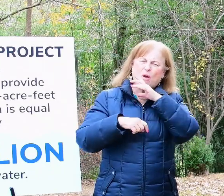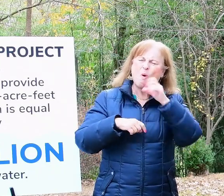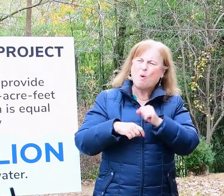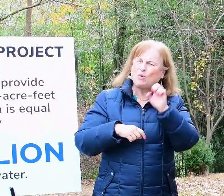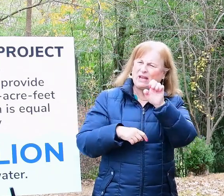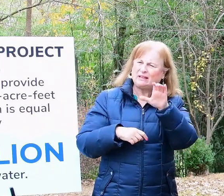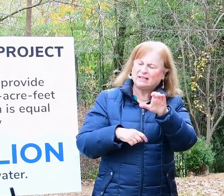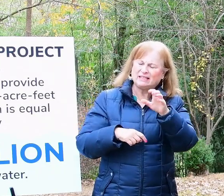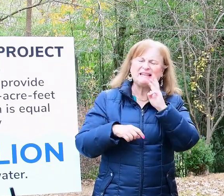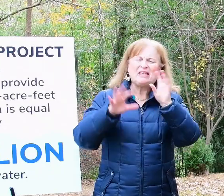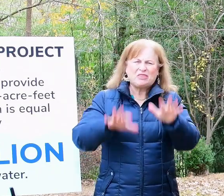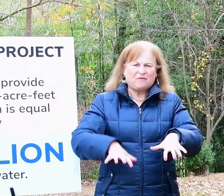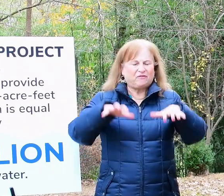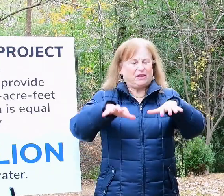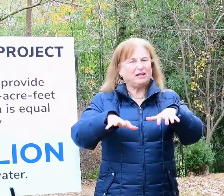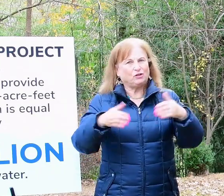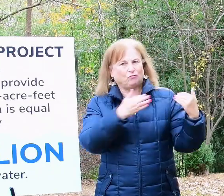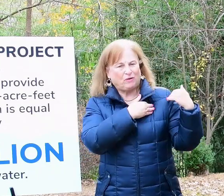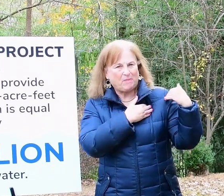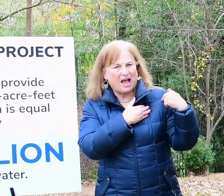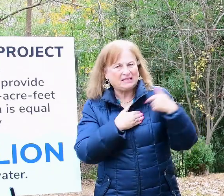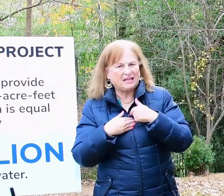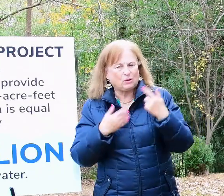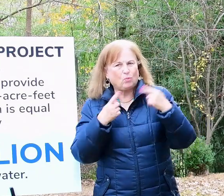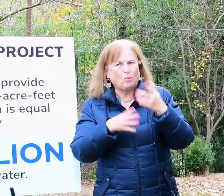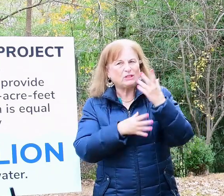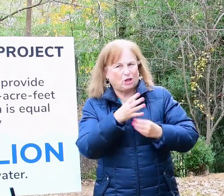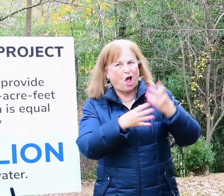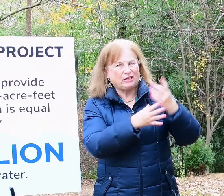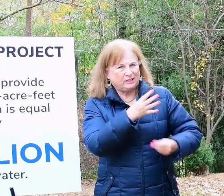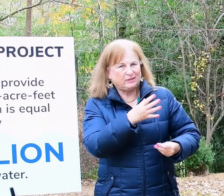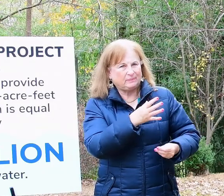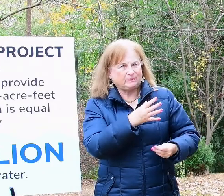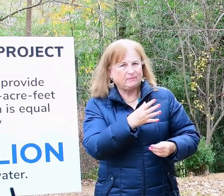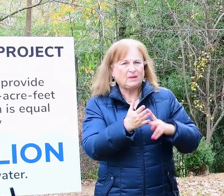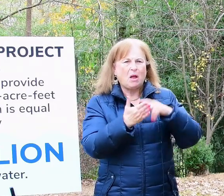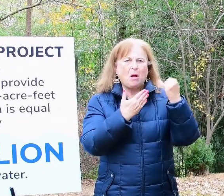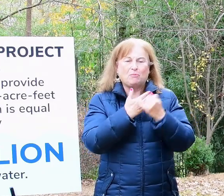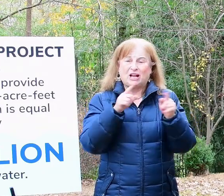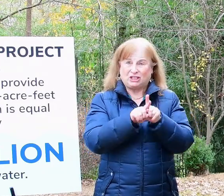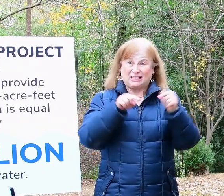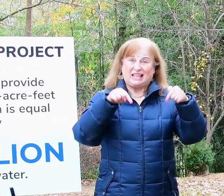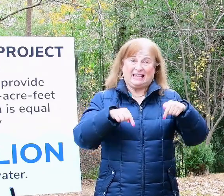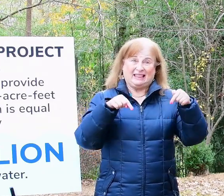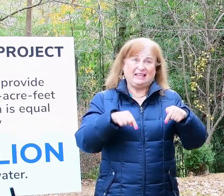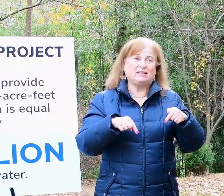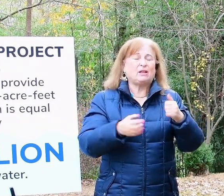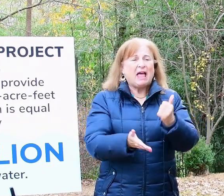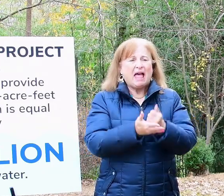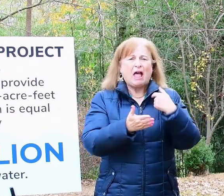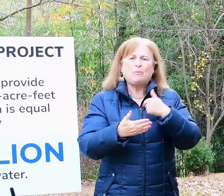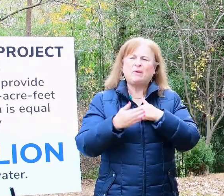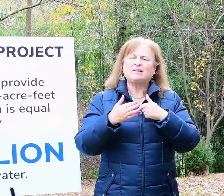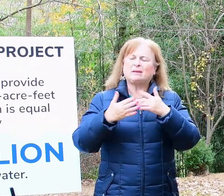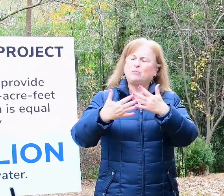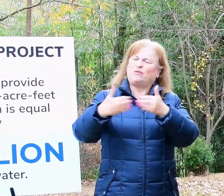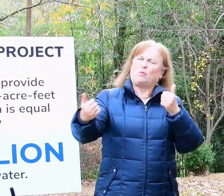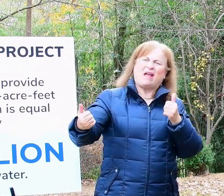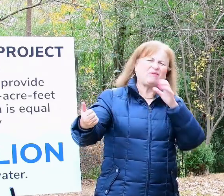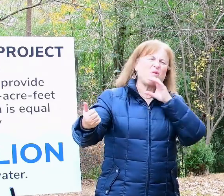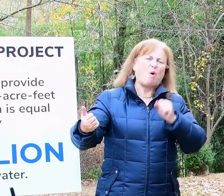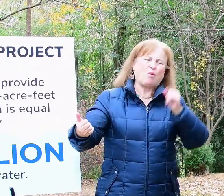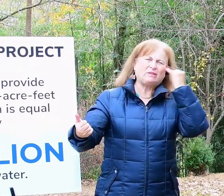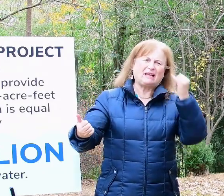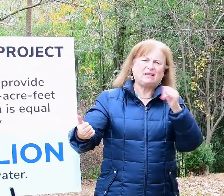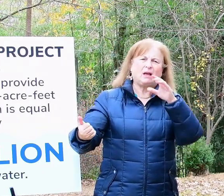City, the floods have been a reminder of what has been lost. Projects like these are helping us move away from the